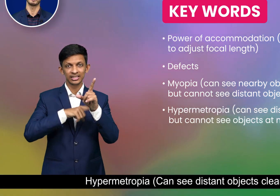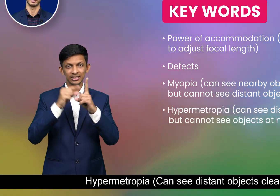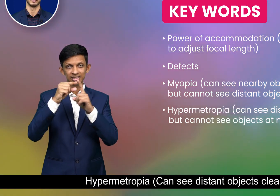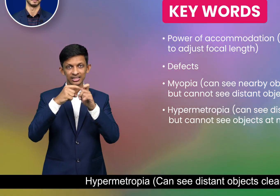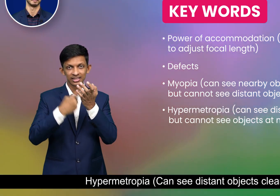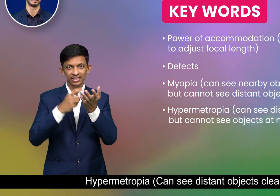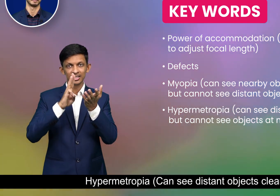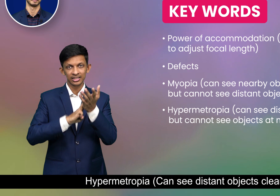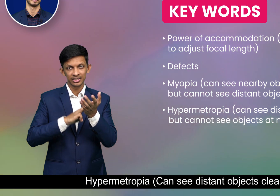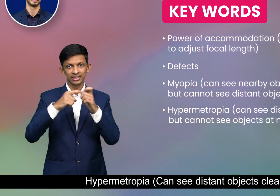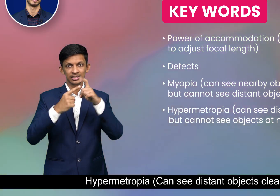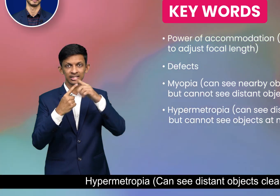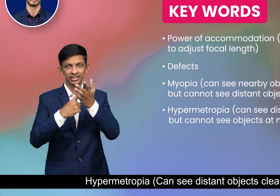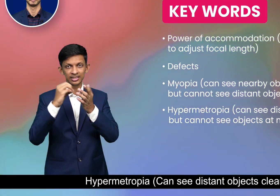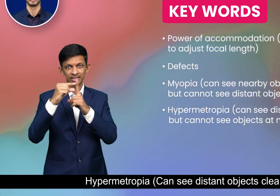Hypermetropia,